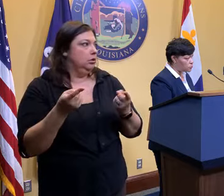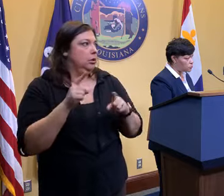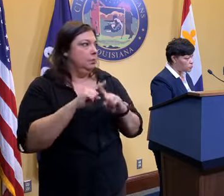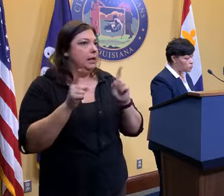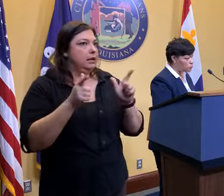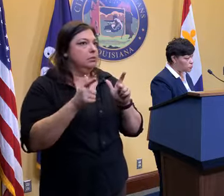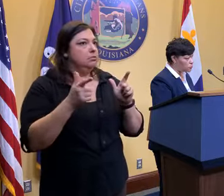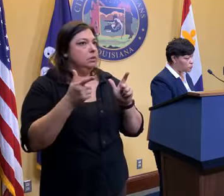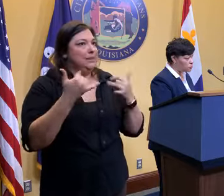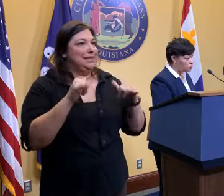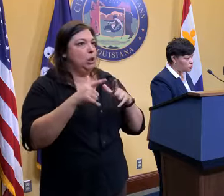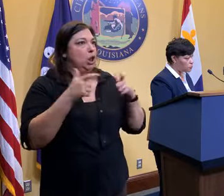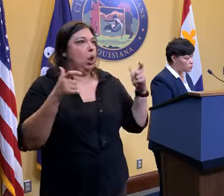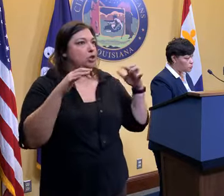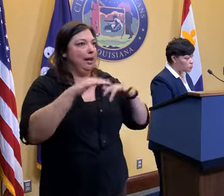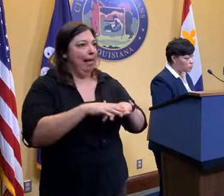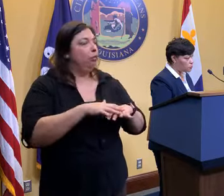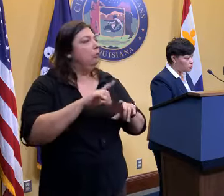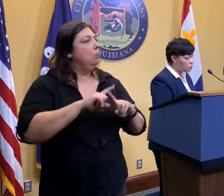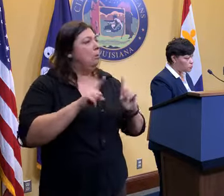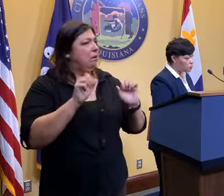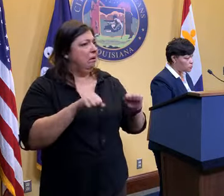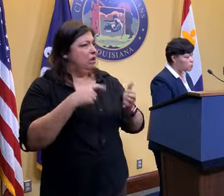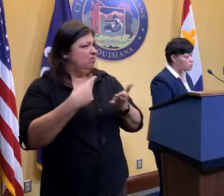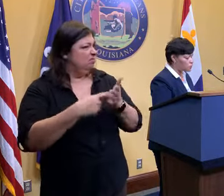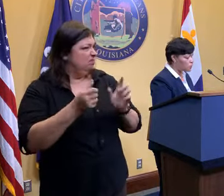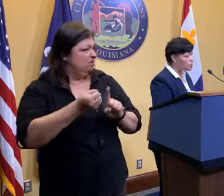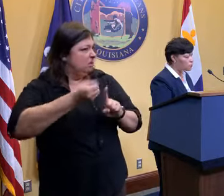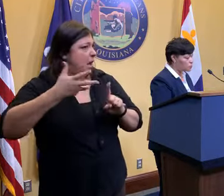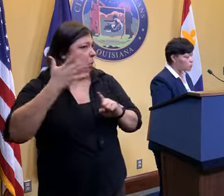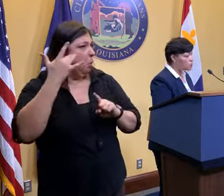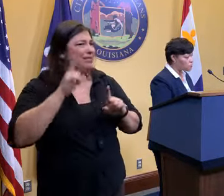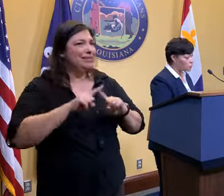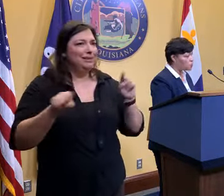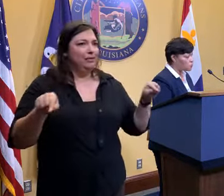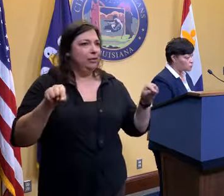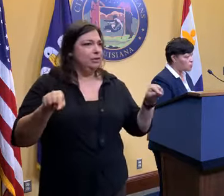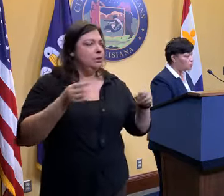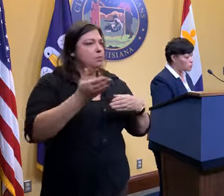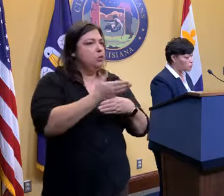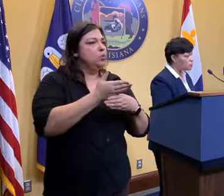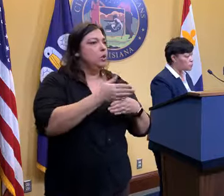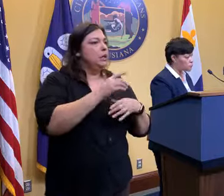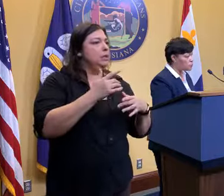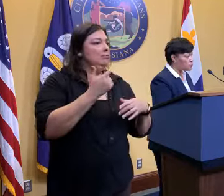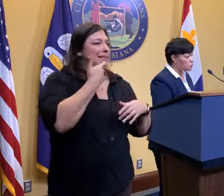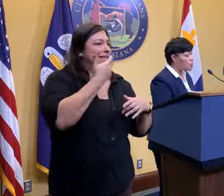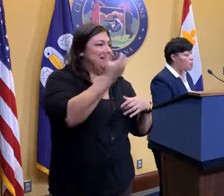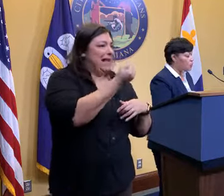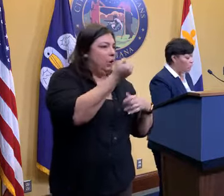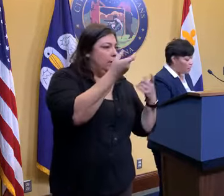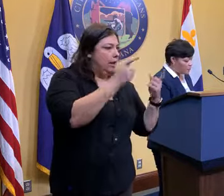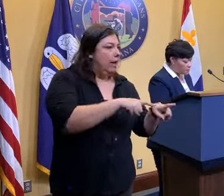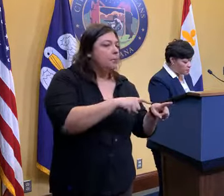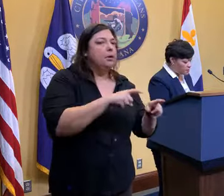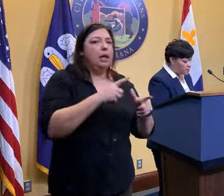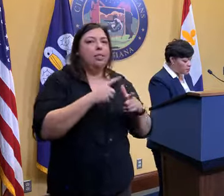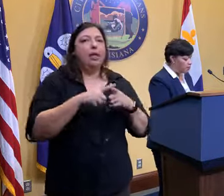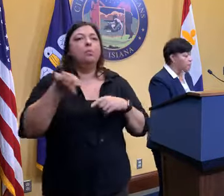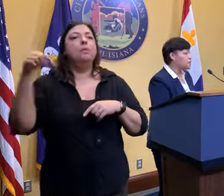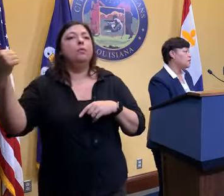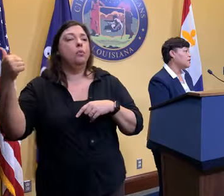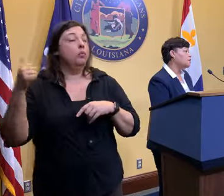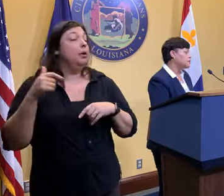were large gatherings. I'm curious if you can talk a little bit about what the difference is between the event on Saturday and other. What I will say